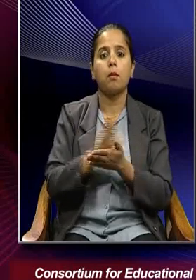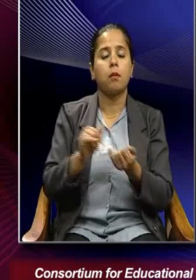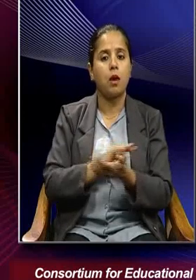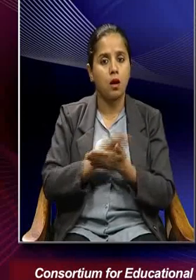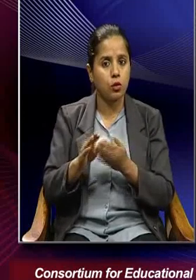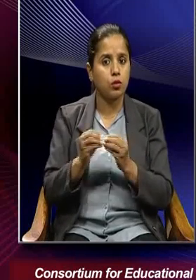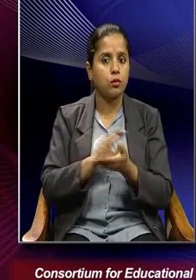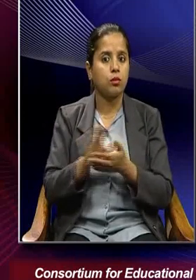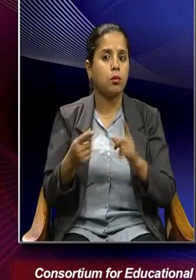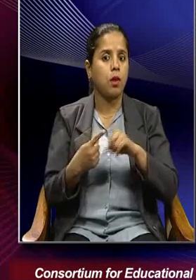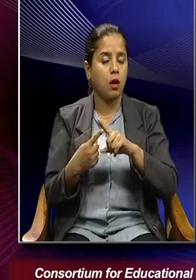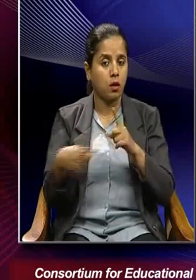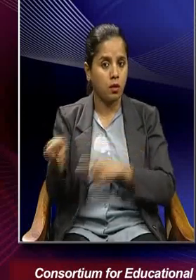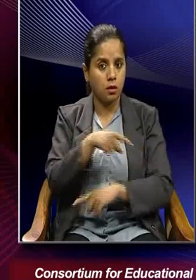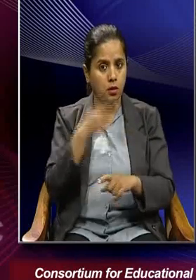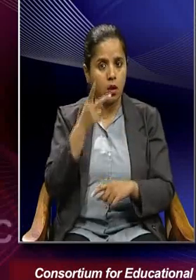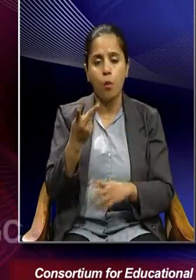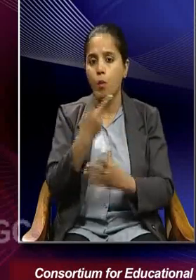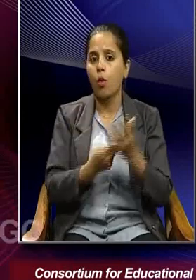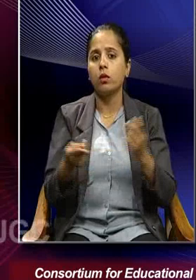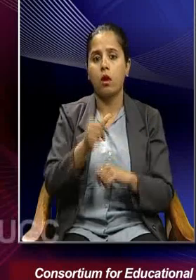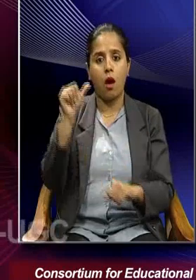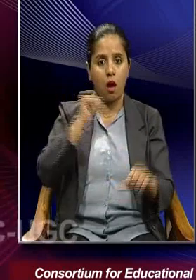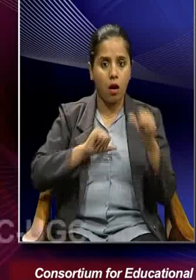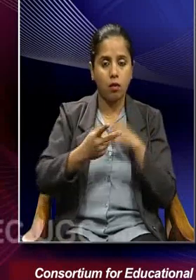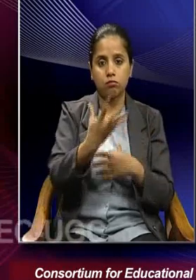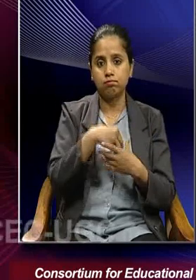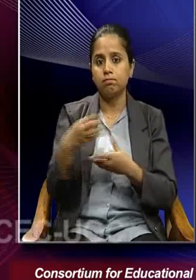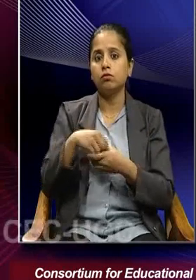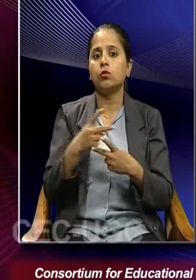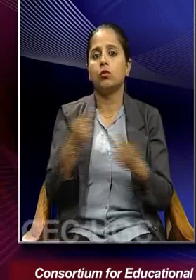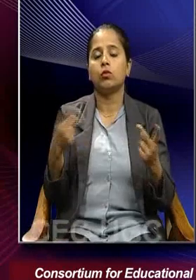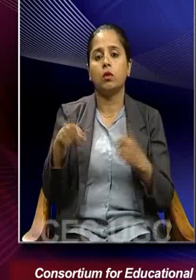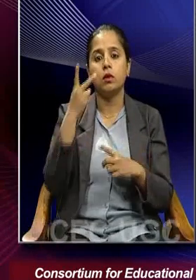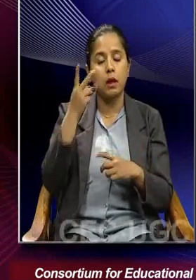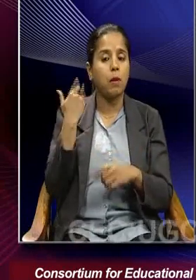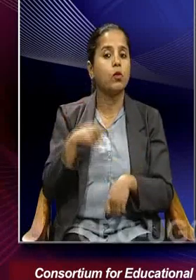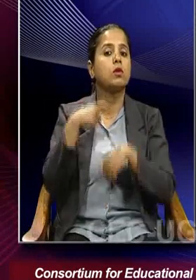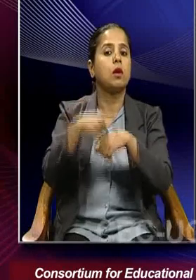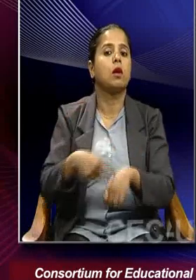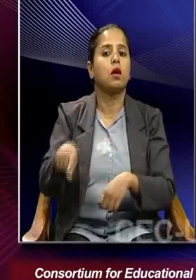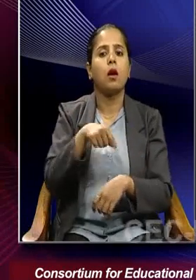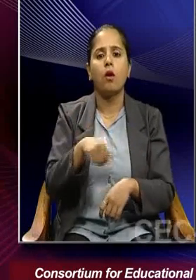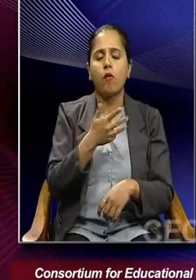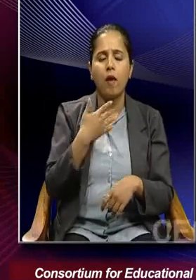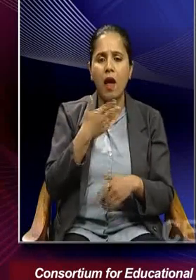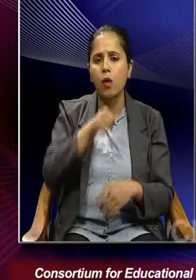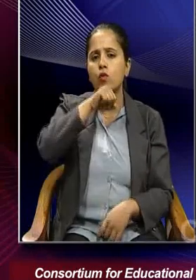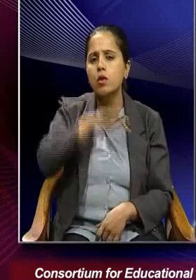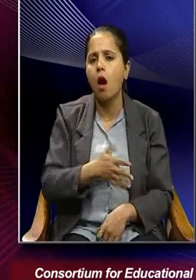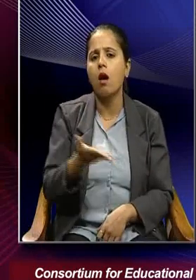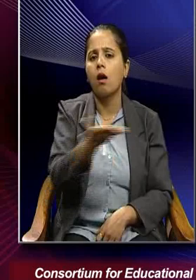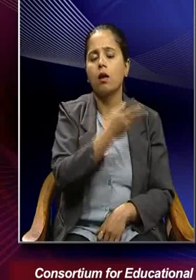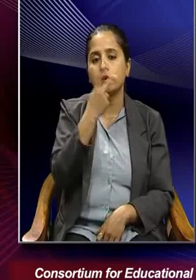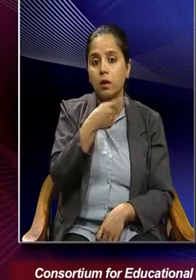when he took both these actors and actress at that point of time, they were quite raw, and the